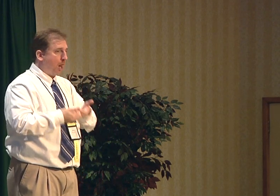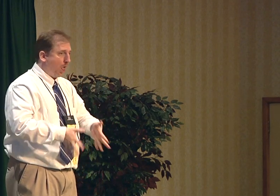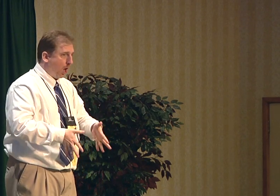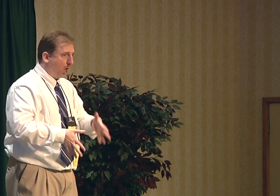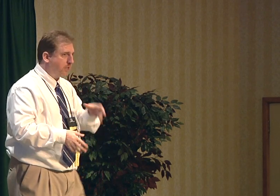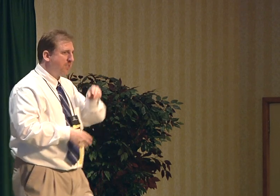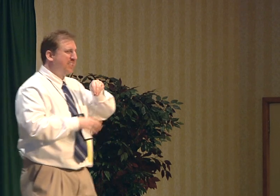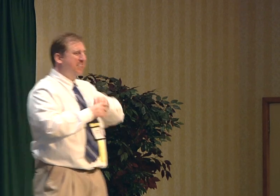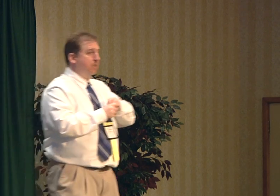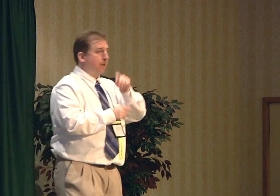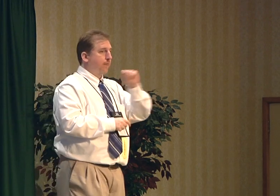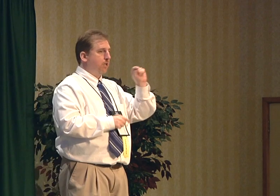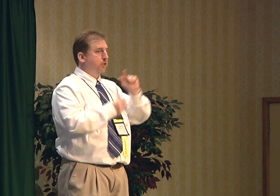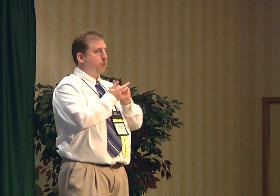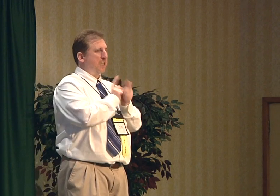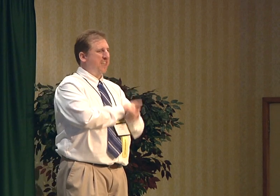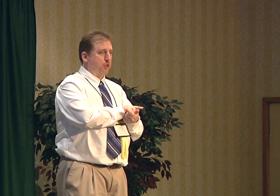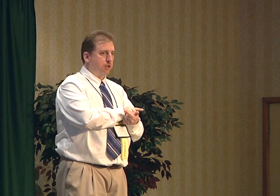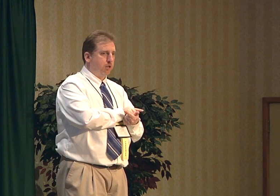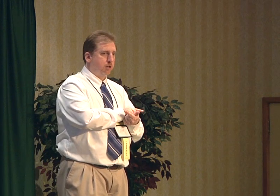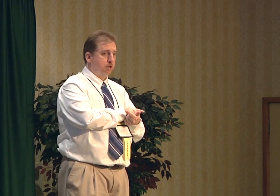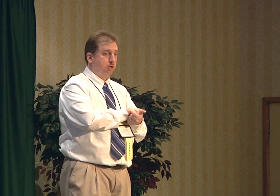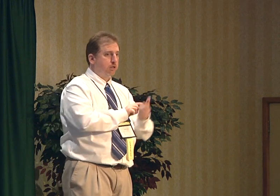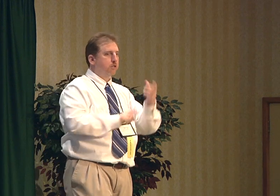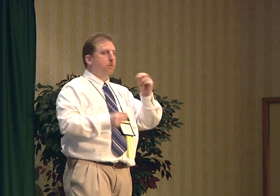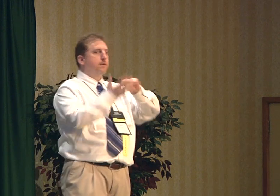that says something is always lost in the translation,